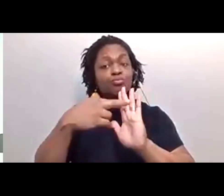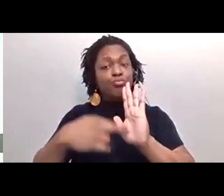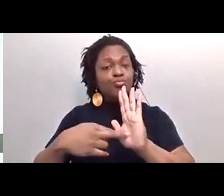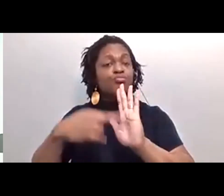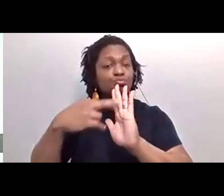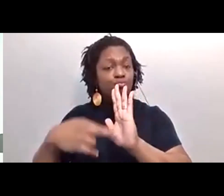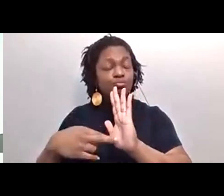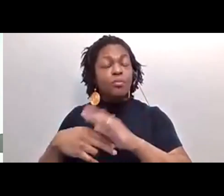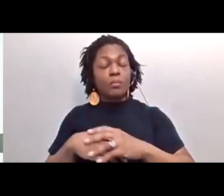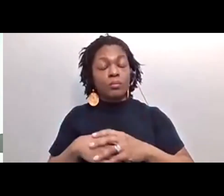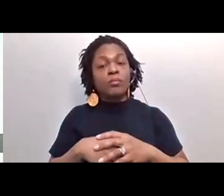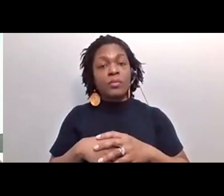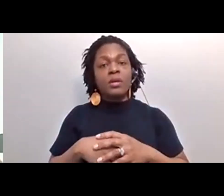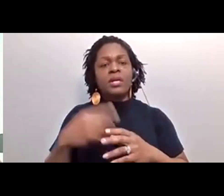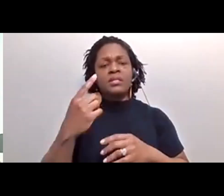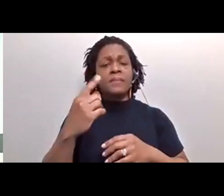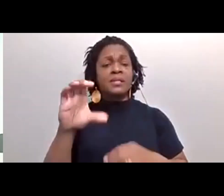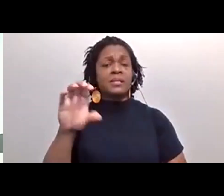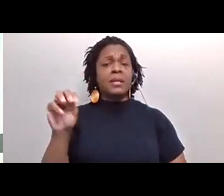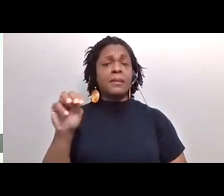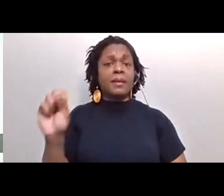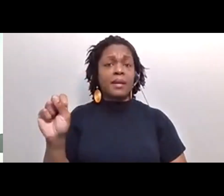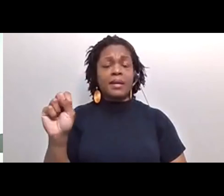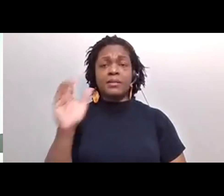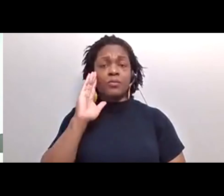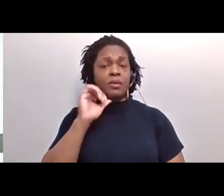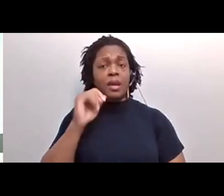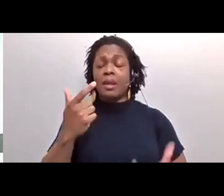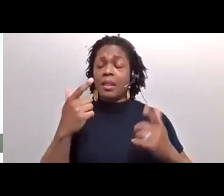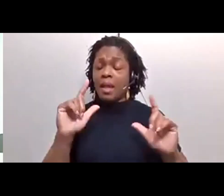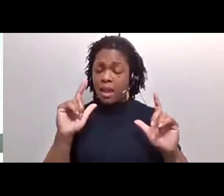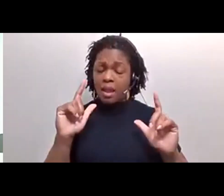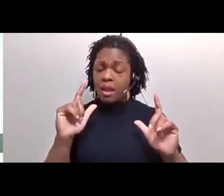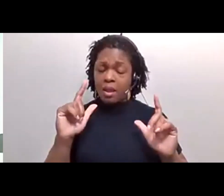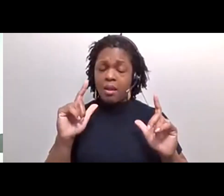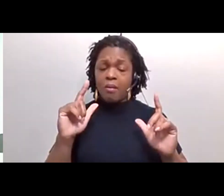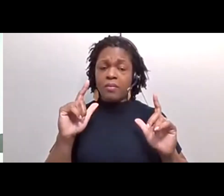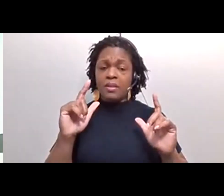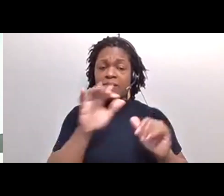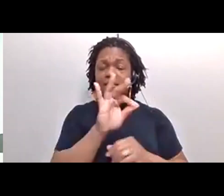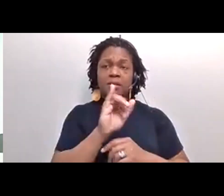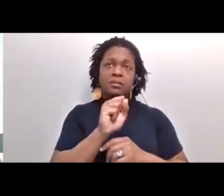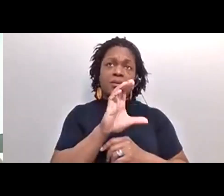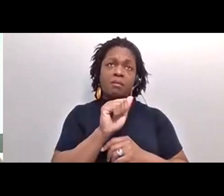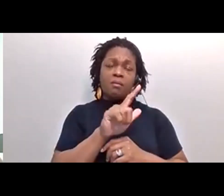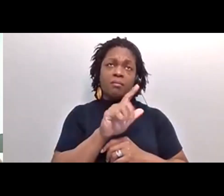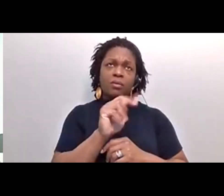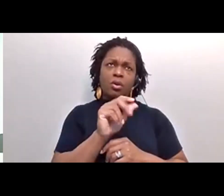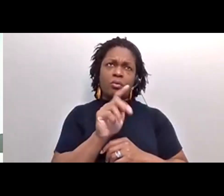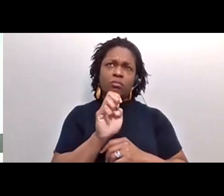is that some things CMS will not let us do. And so if we can't, the fiscal note, I guess I'm addressing the fiscal